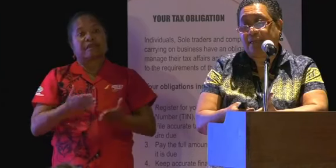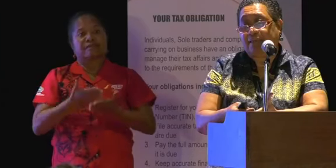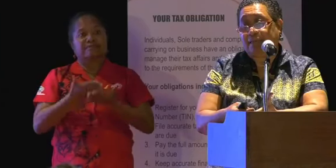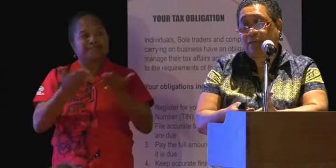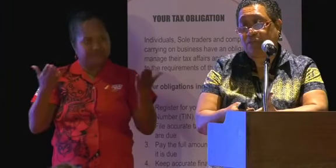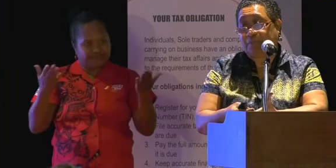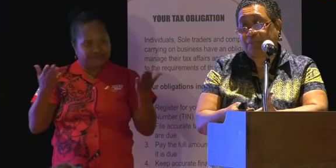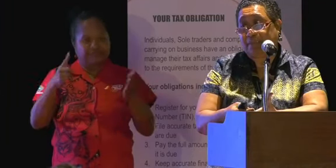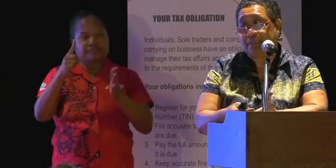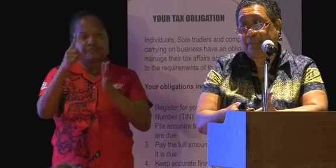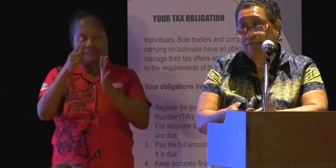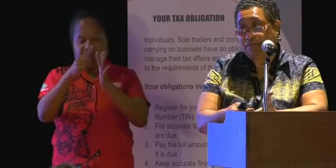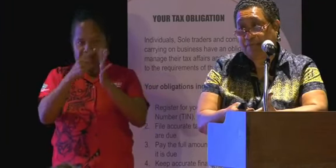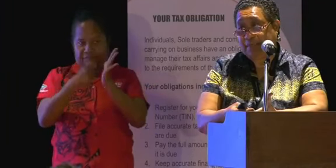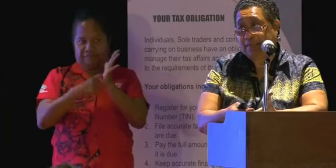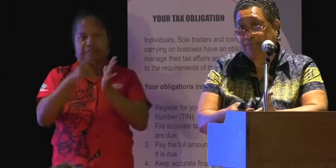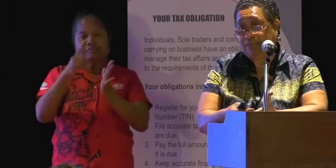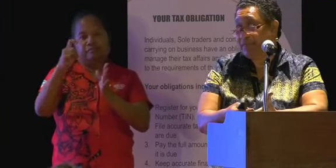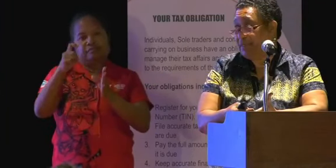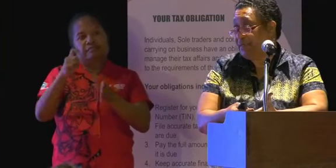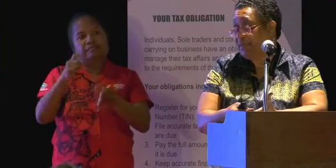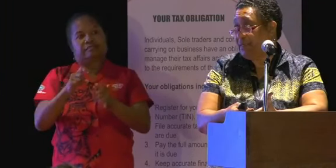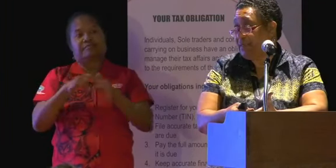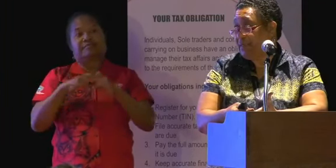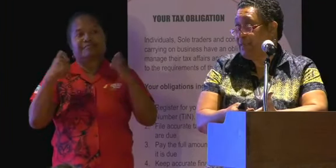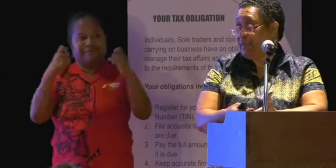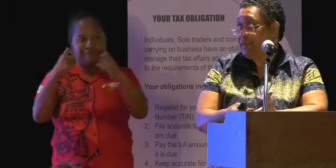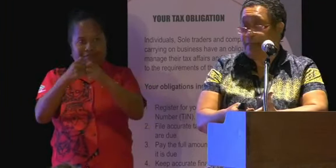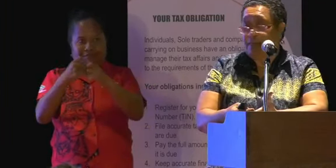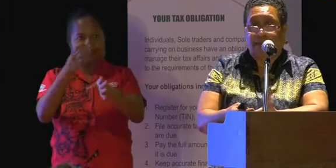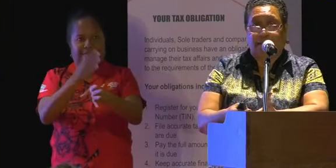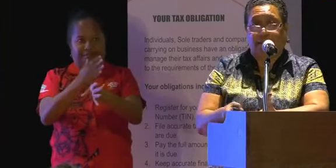taken in Debt and Lodgement Enforcement Division.